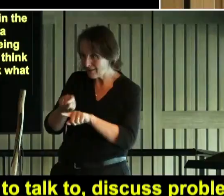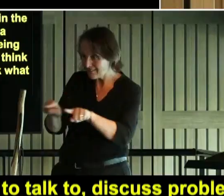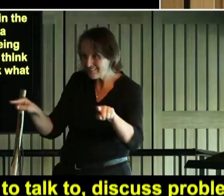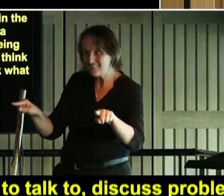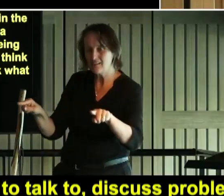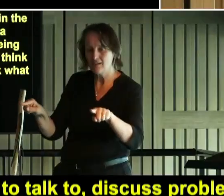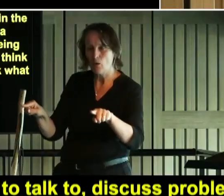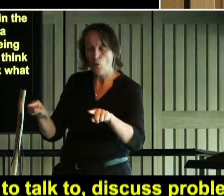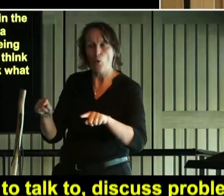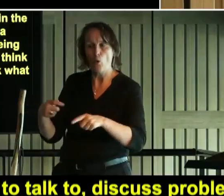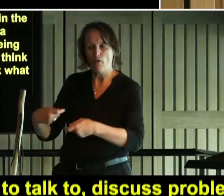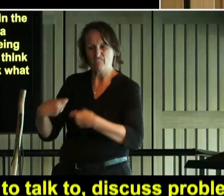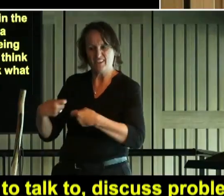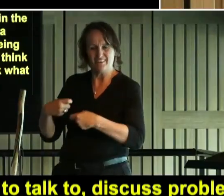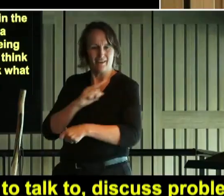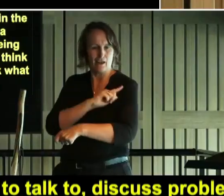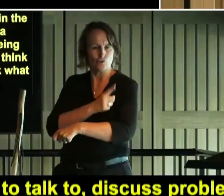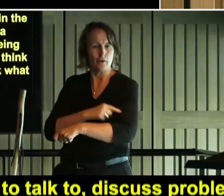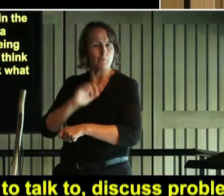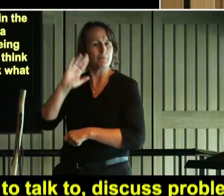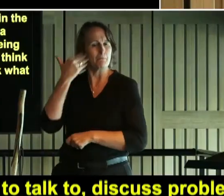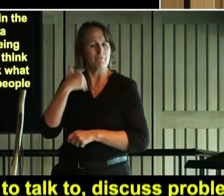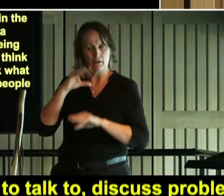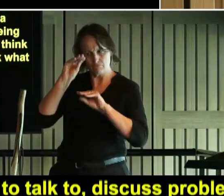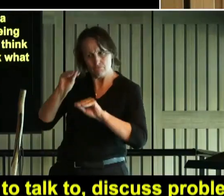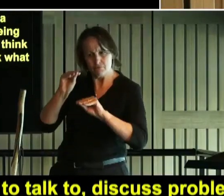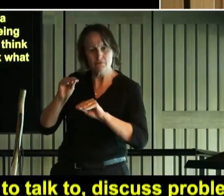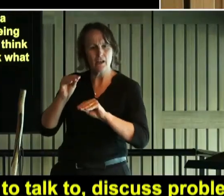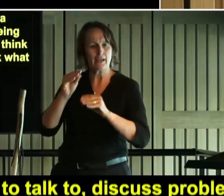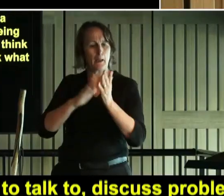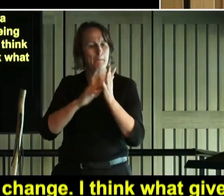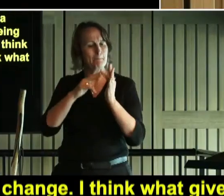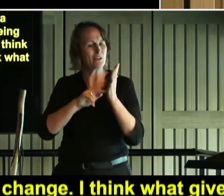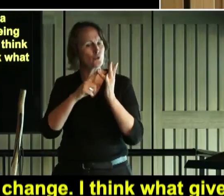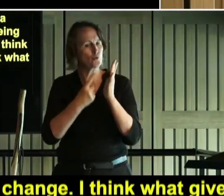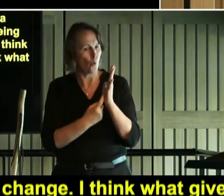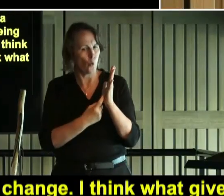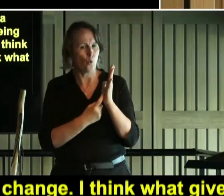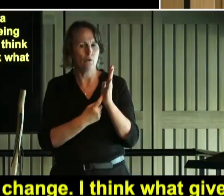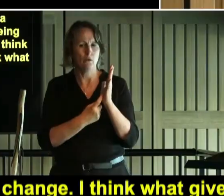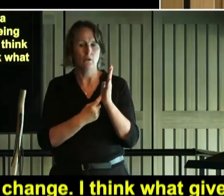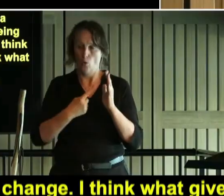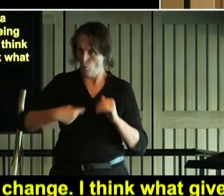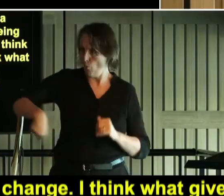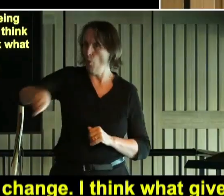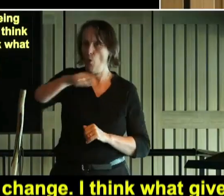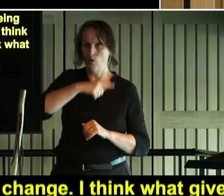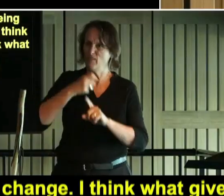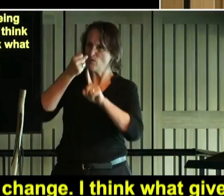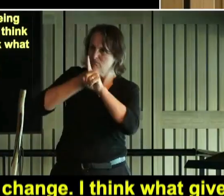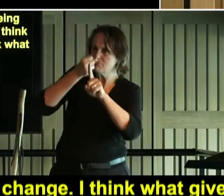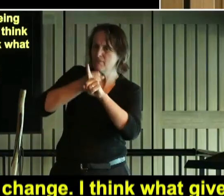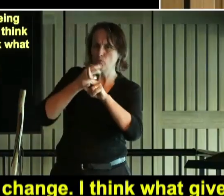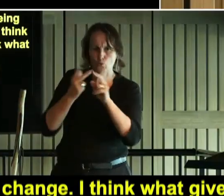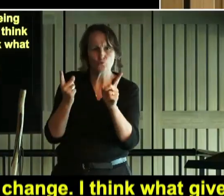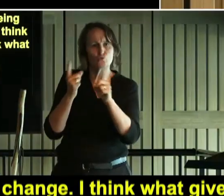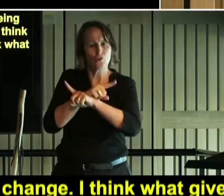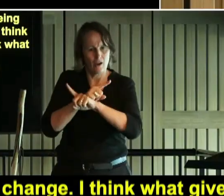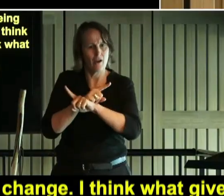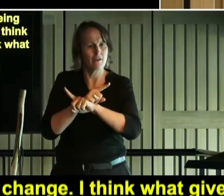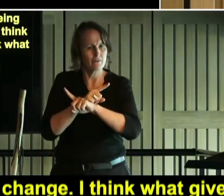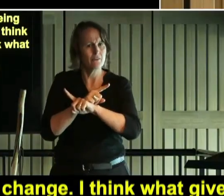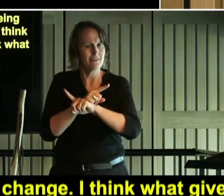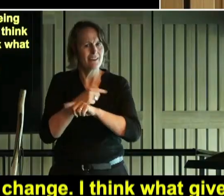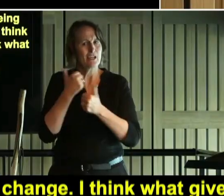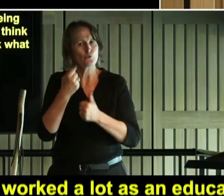people. I've worked a lot as an educator and mentor, and I think when you're fighting for change, it is